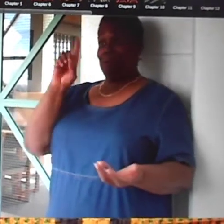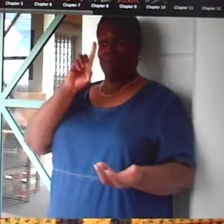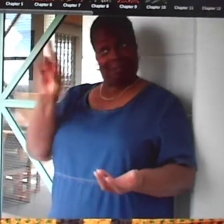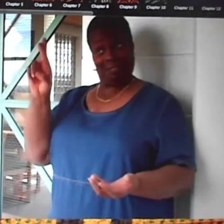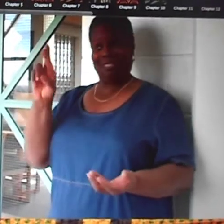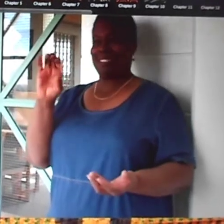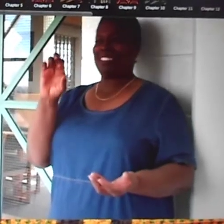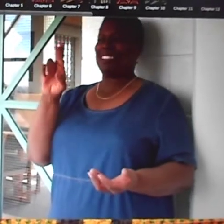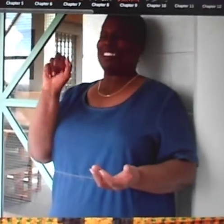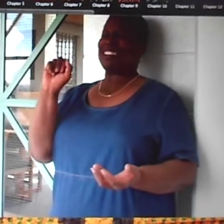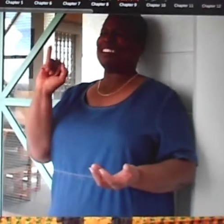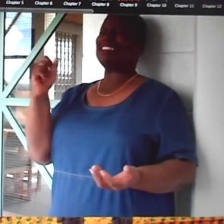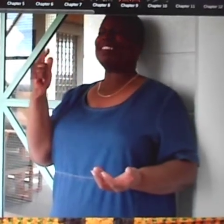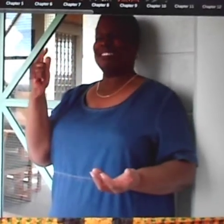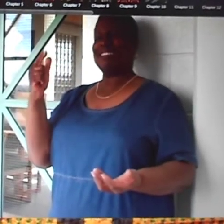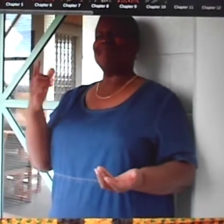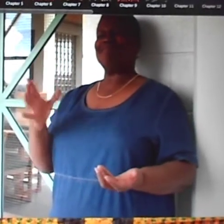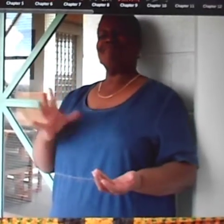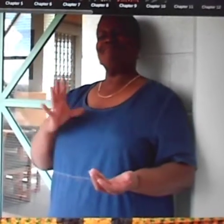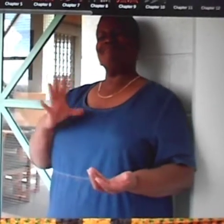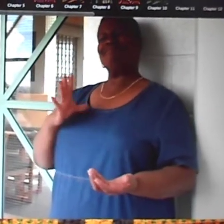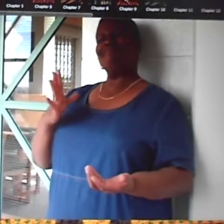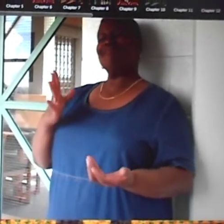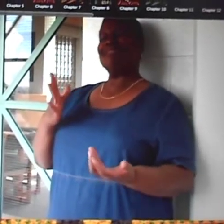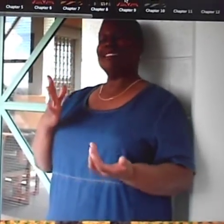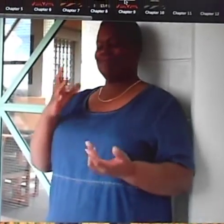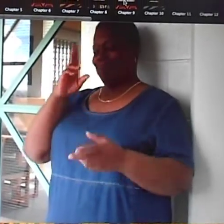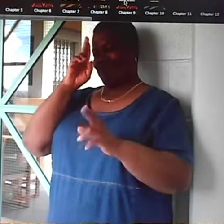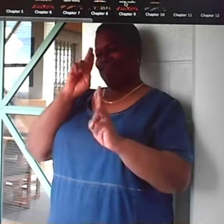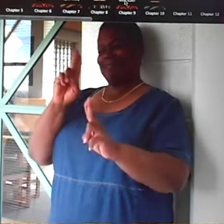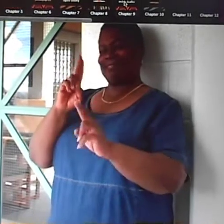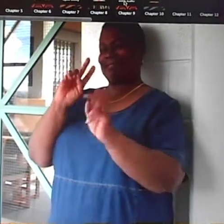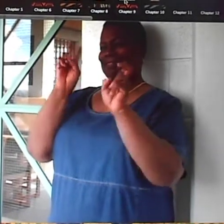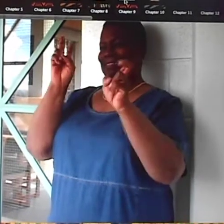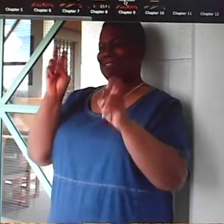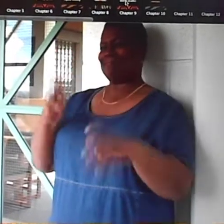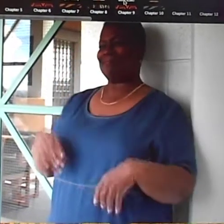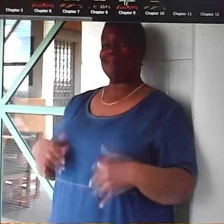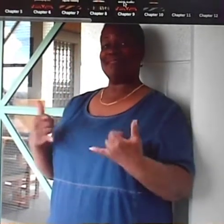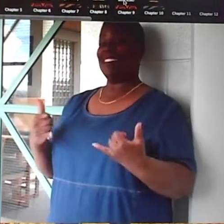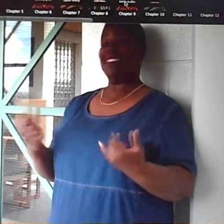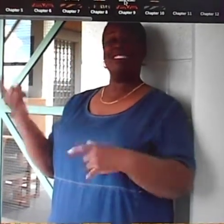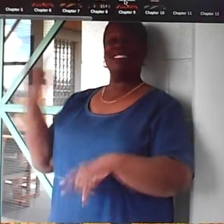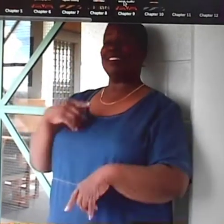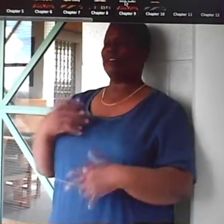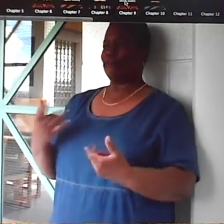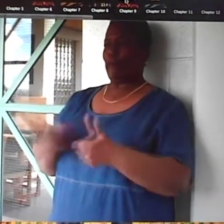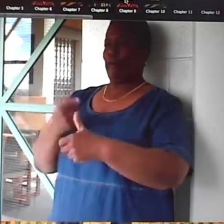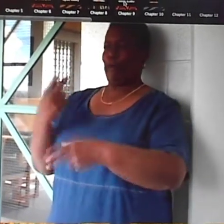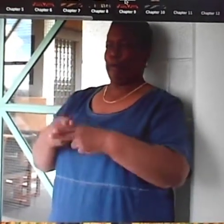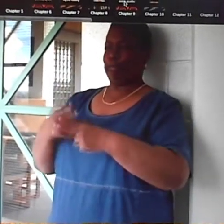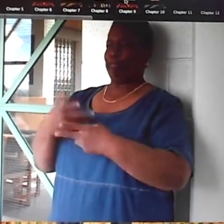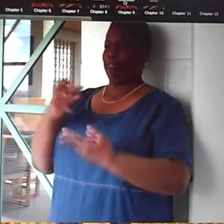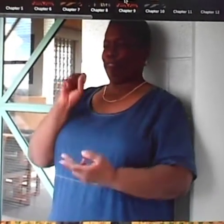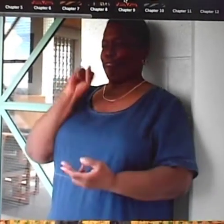Barnes or Miss Allen or Mr. Craig. We use very formal titles to show